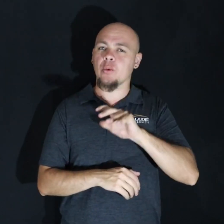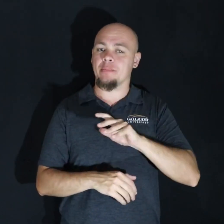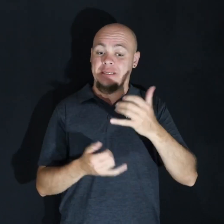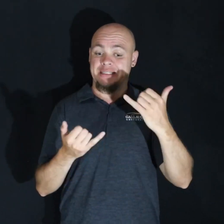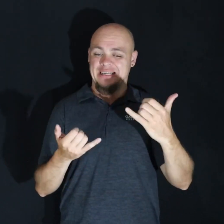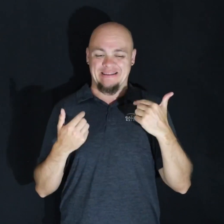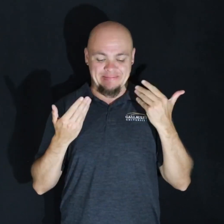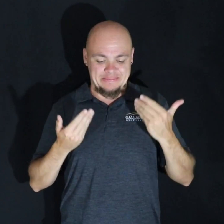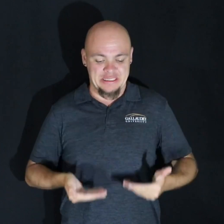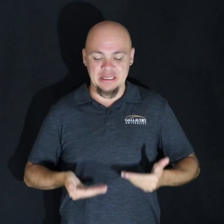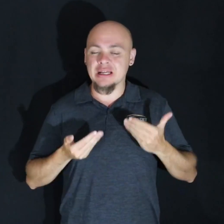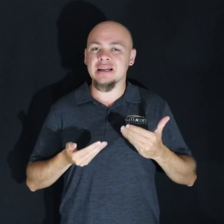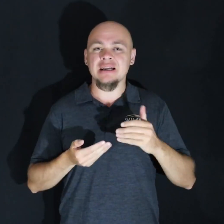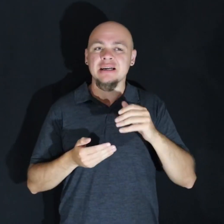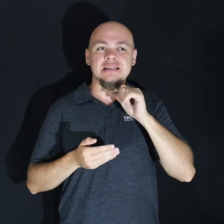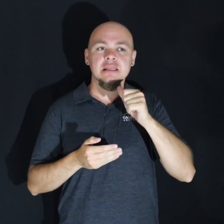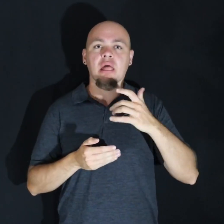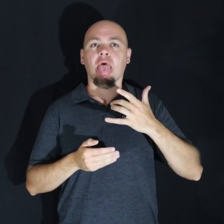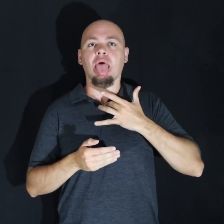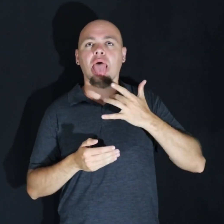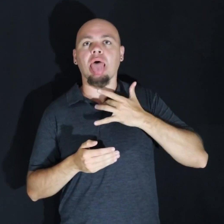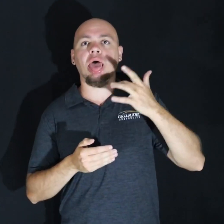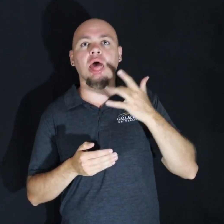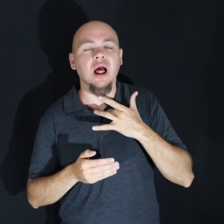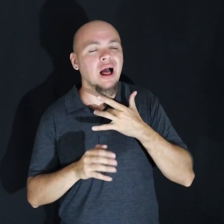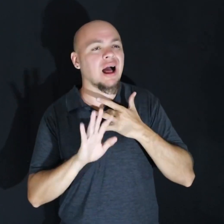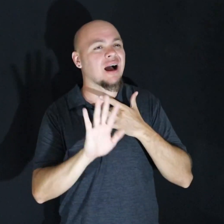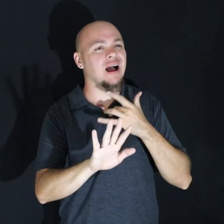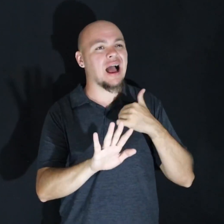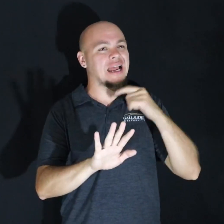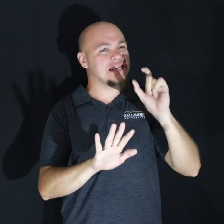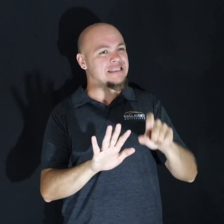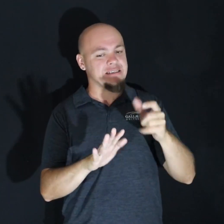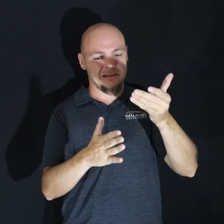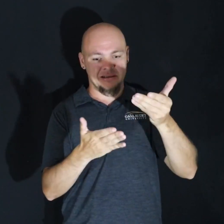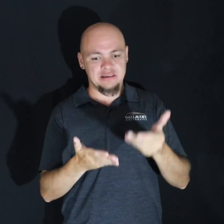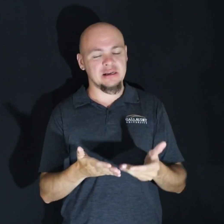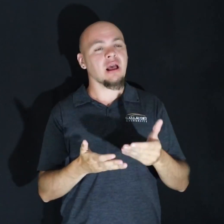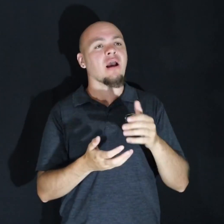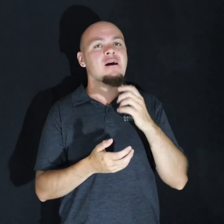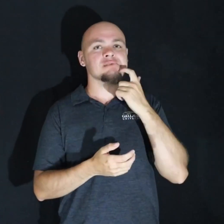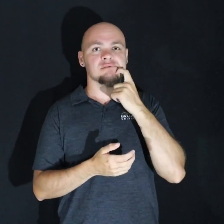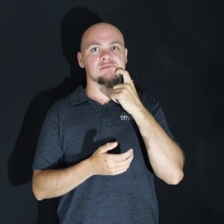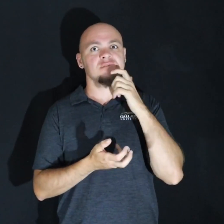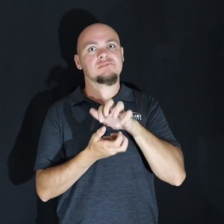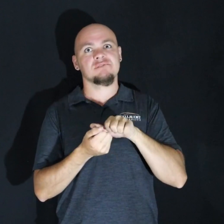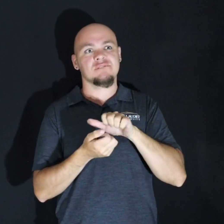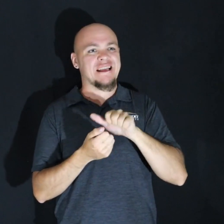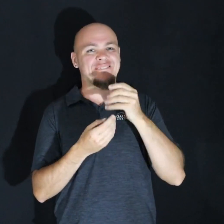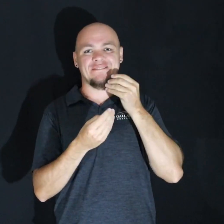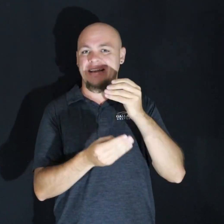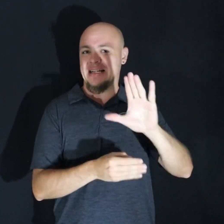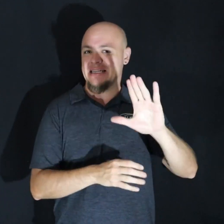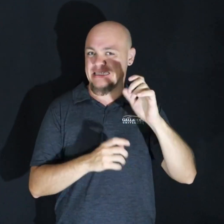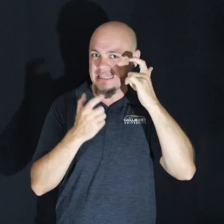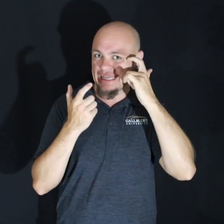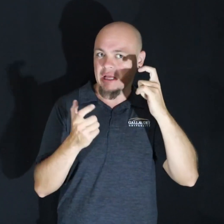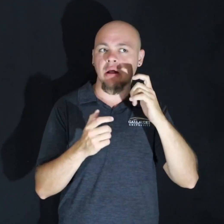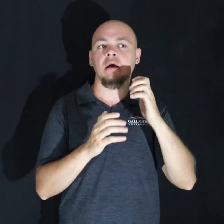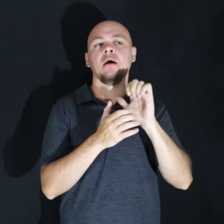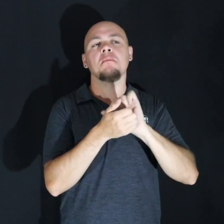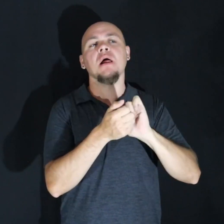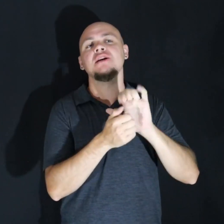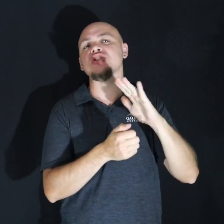today doesn't stutter when telling you what she needs, doesn't chew on lip that feeds his ego, polished his neck like